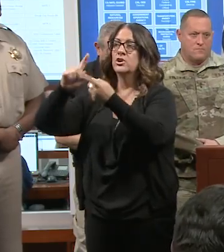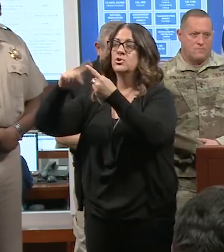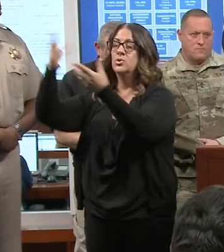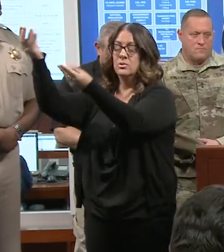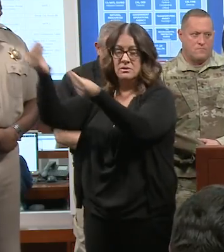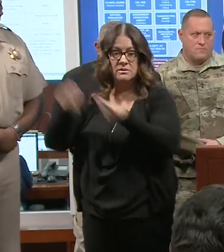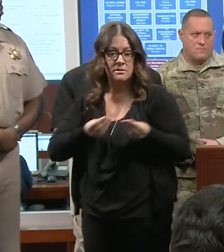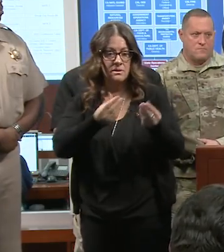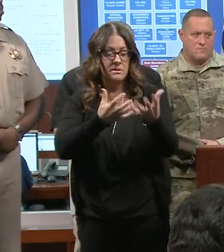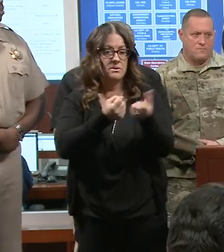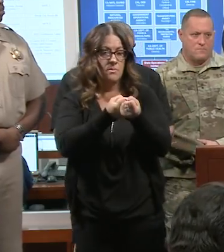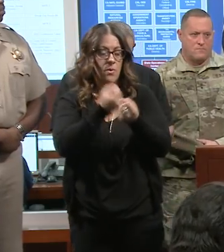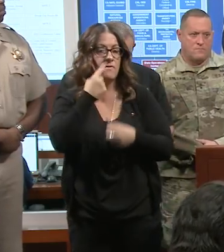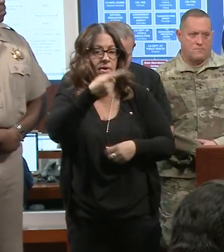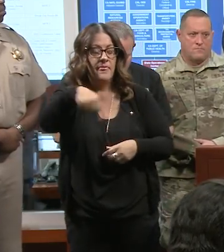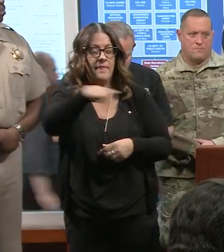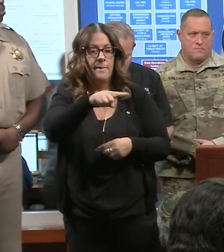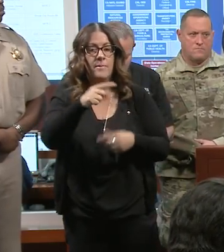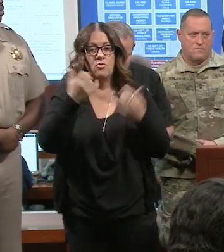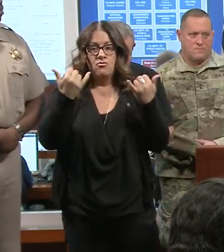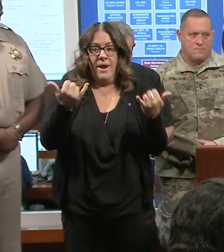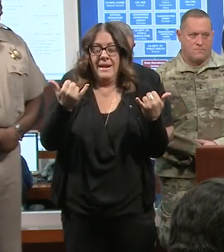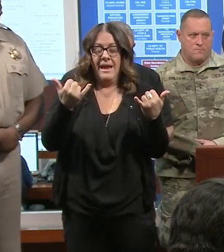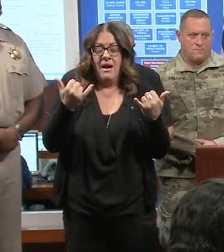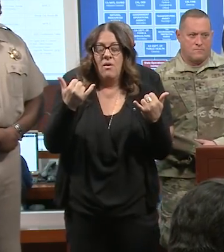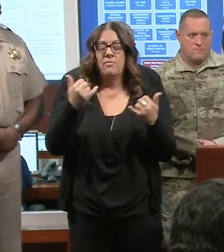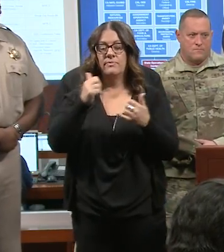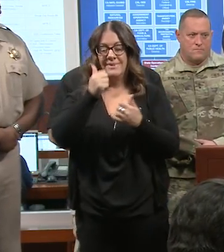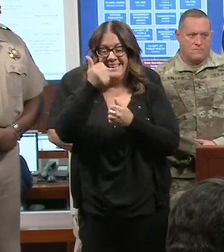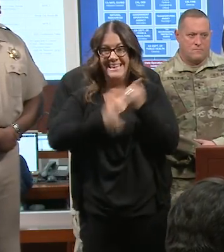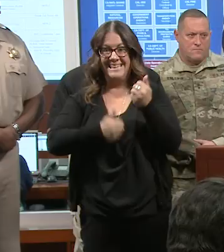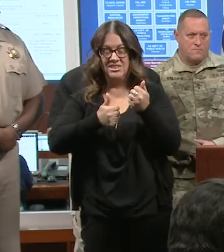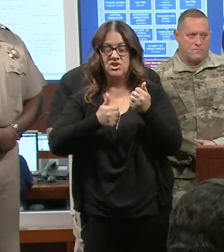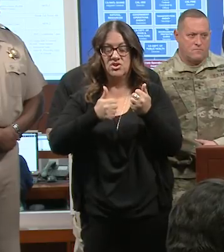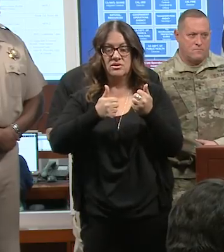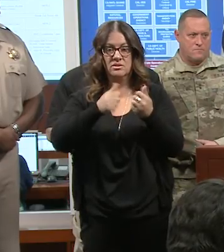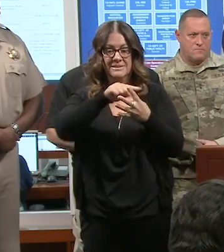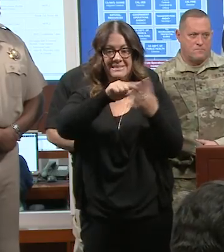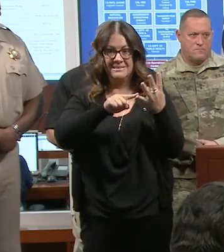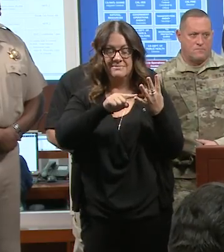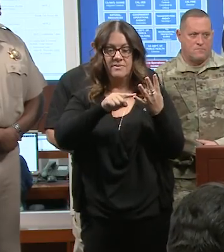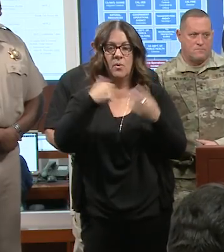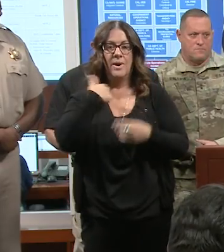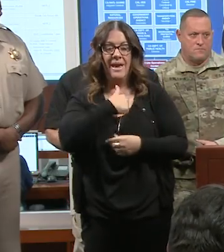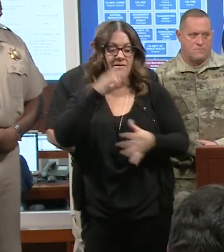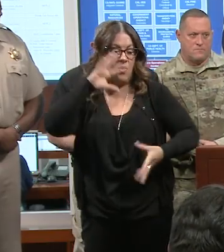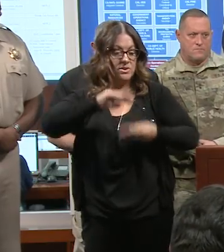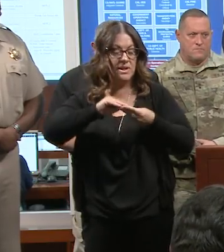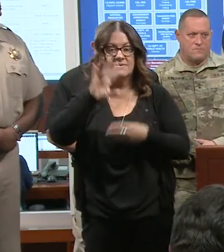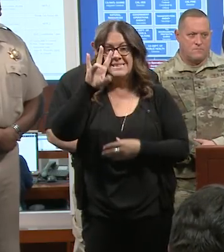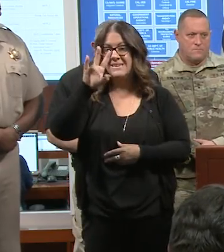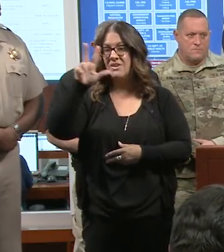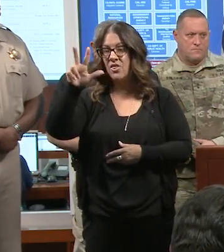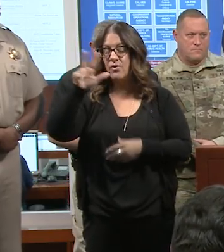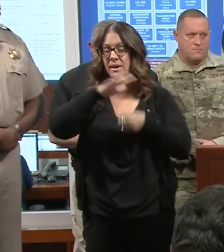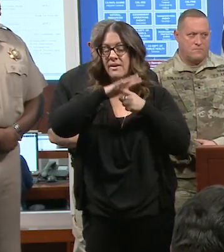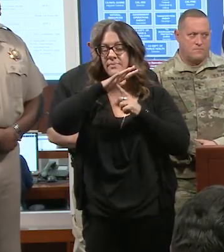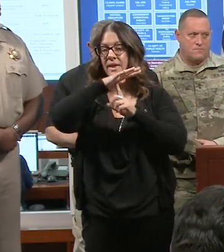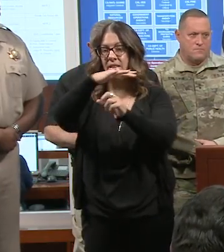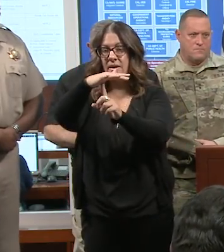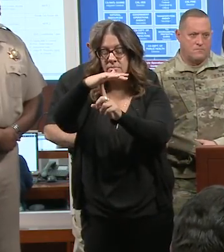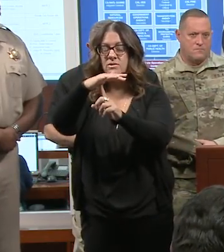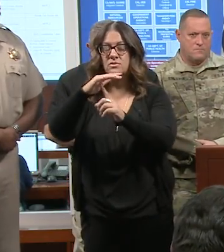need. I can tell you right now, across all of these incidents, we have 73 helicopters committed to this